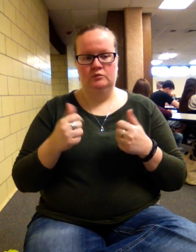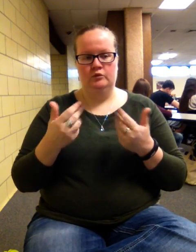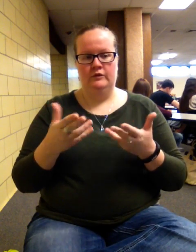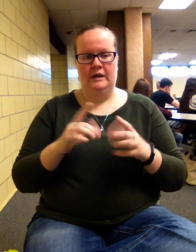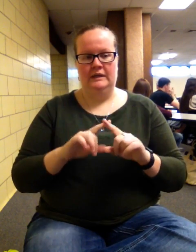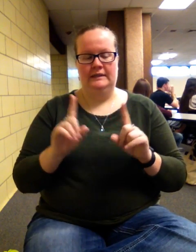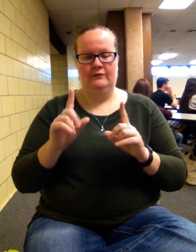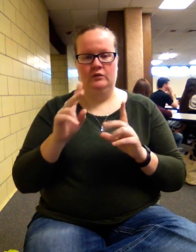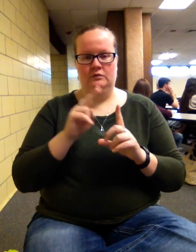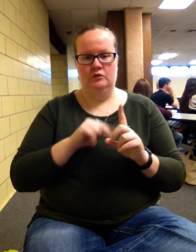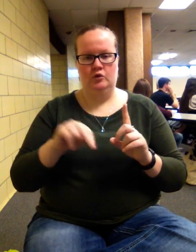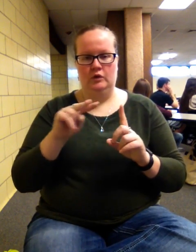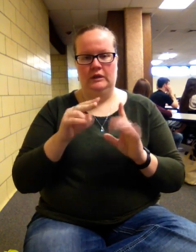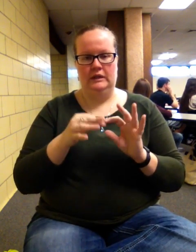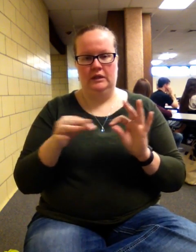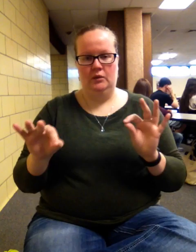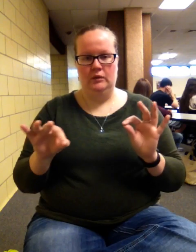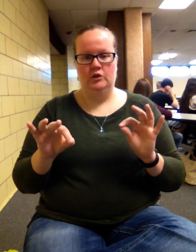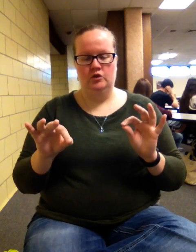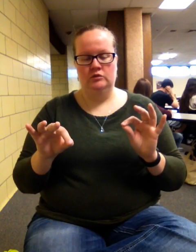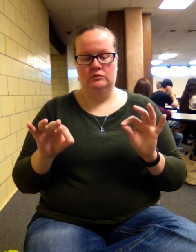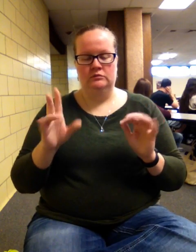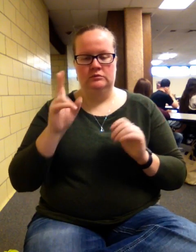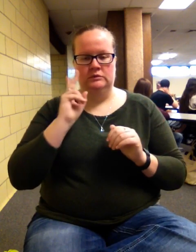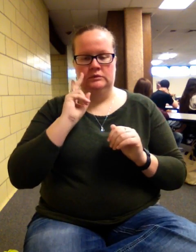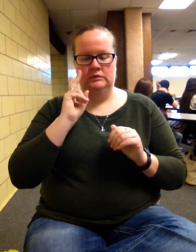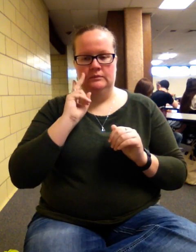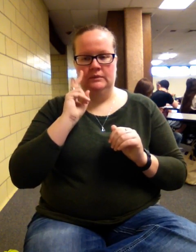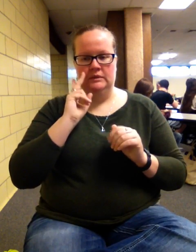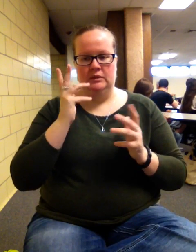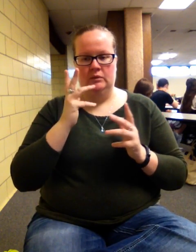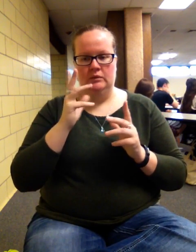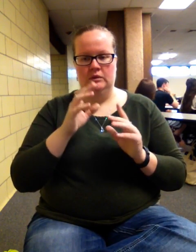look at the equation. Let me see where the equation is even.